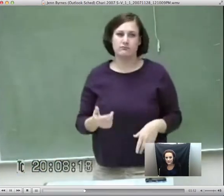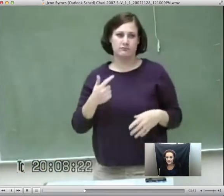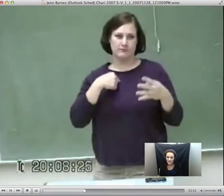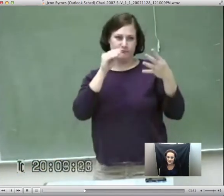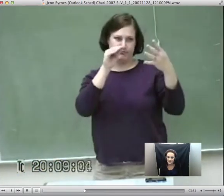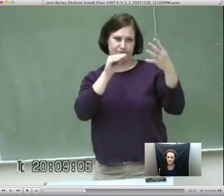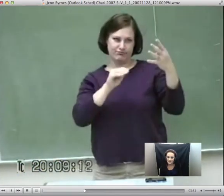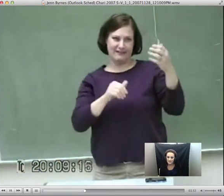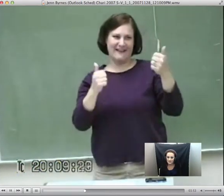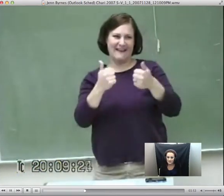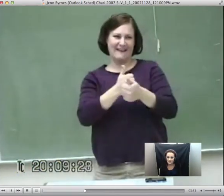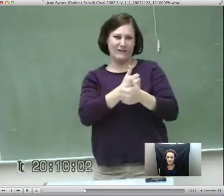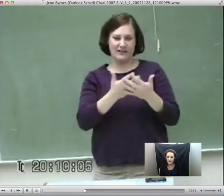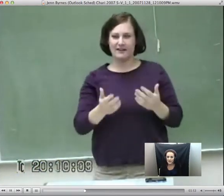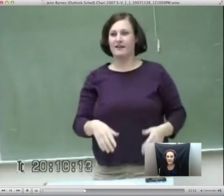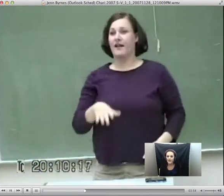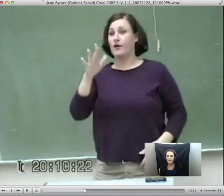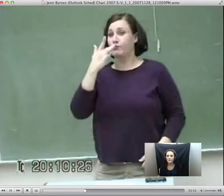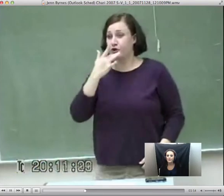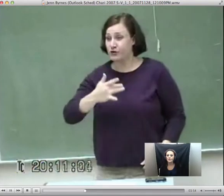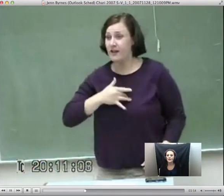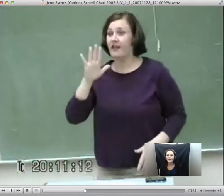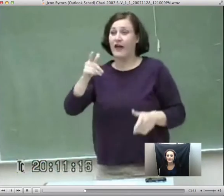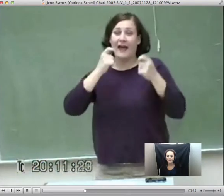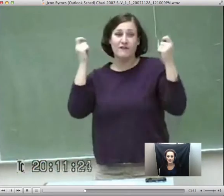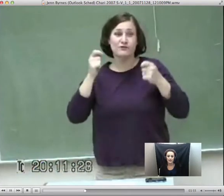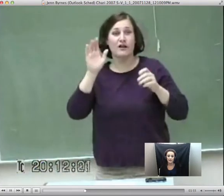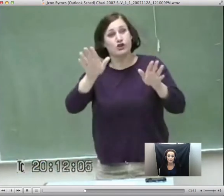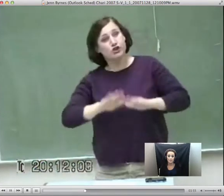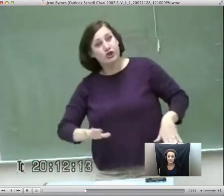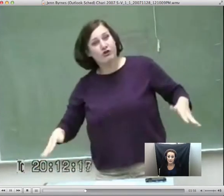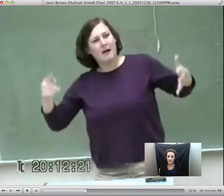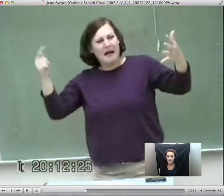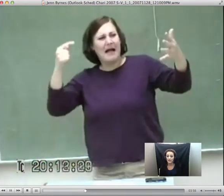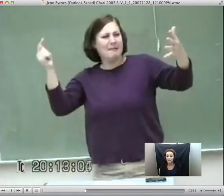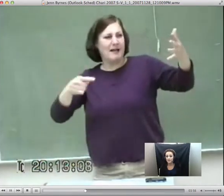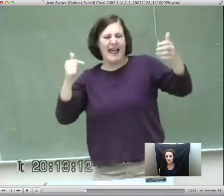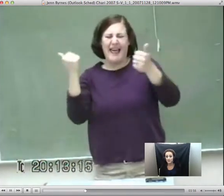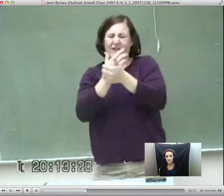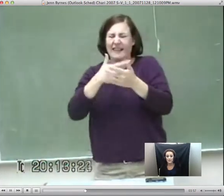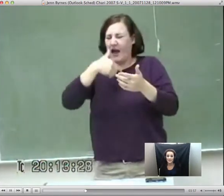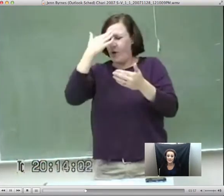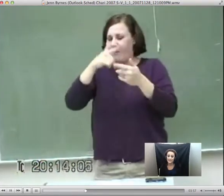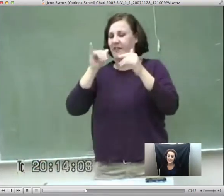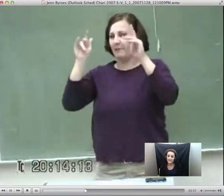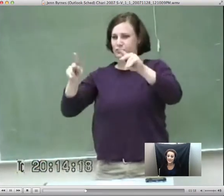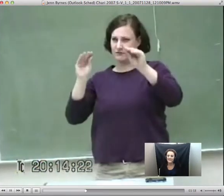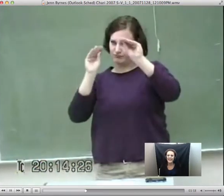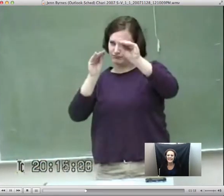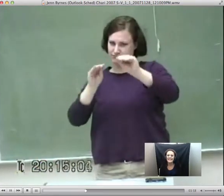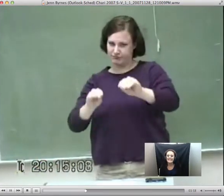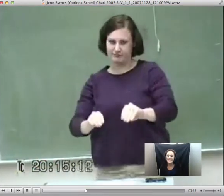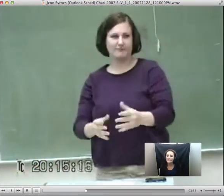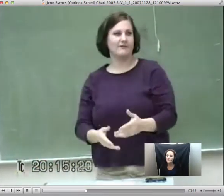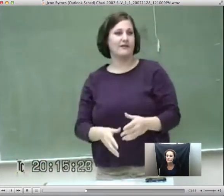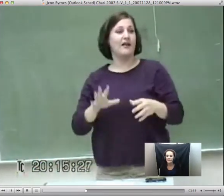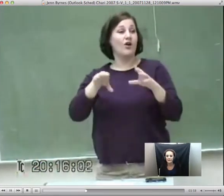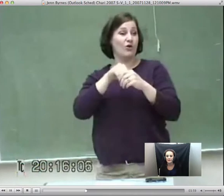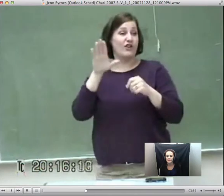their address, but I include everything: their birthday, their anniversary, how many kids they have, anything I know about that person, I